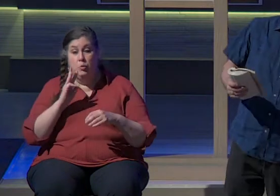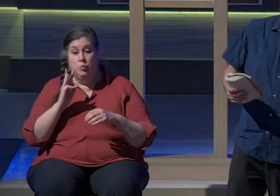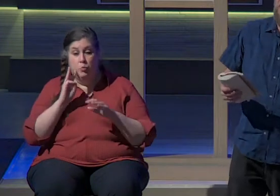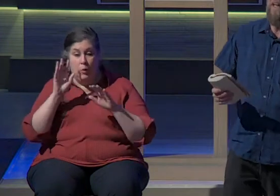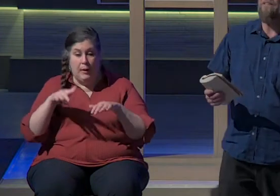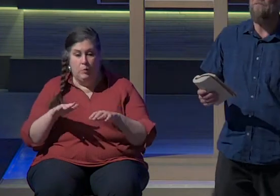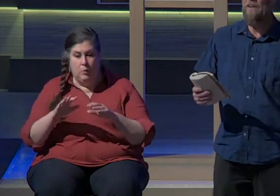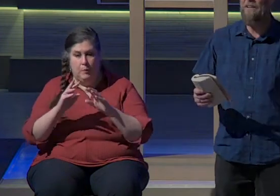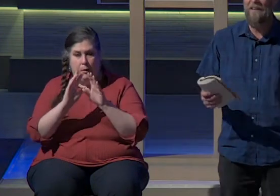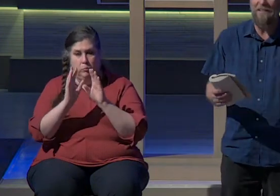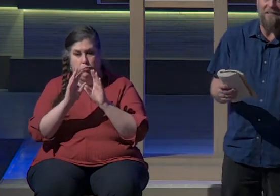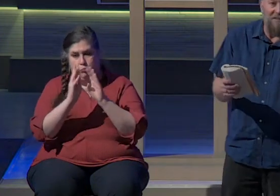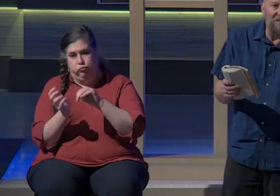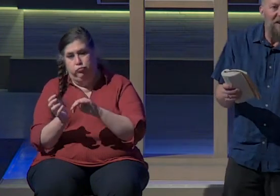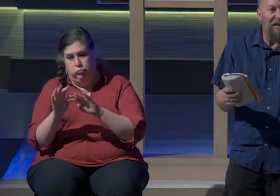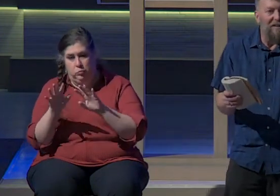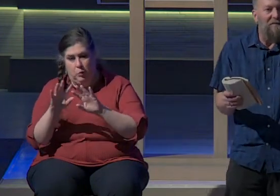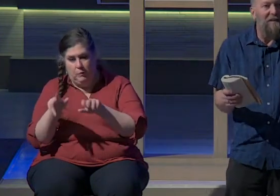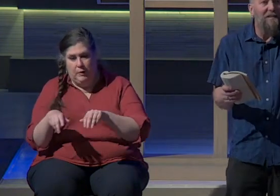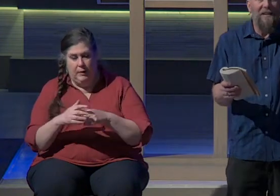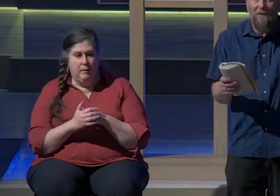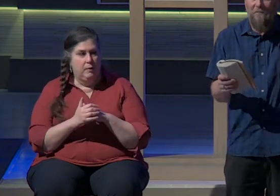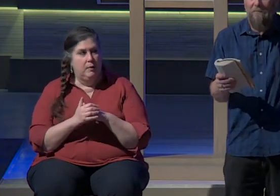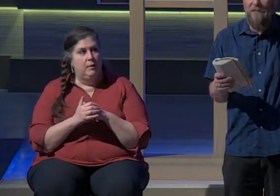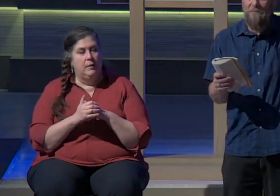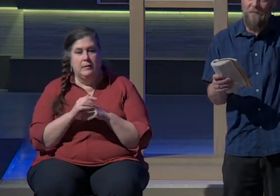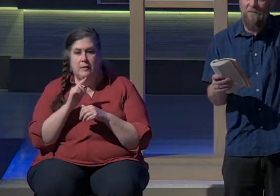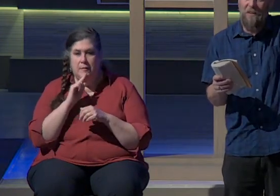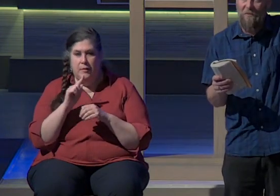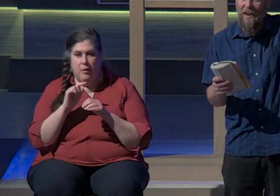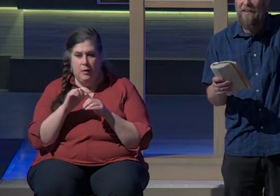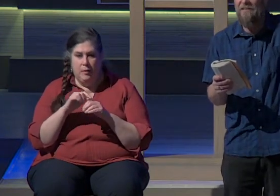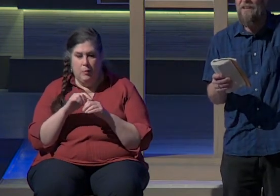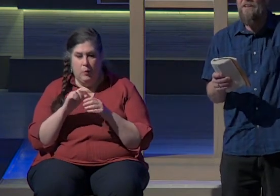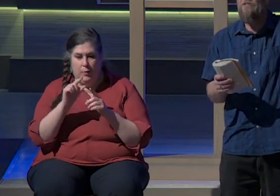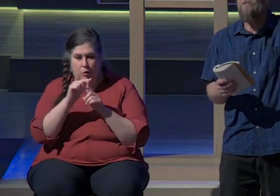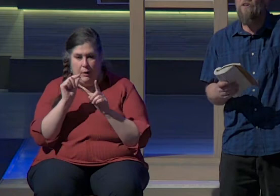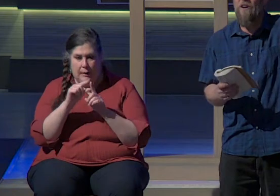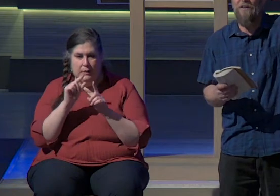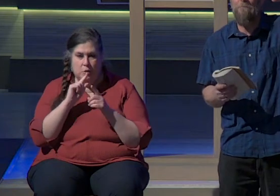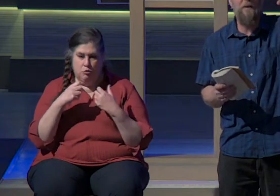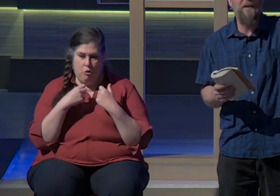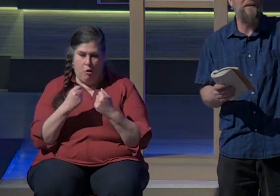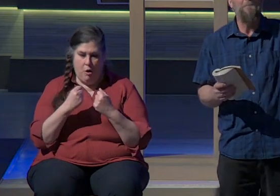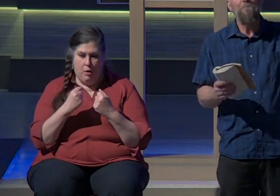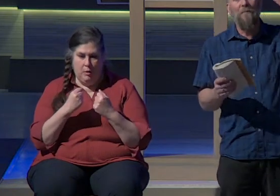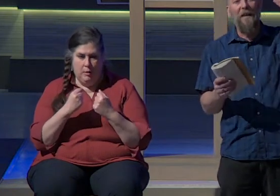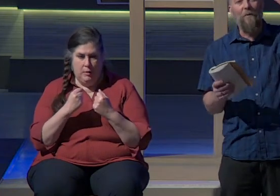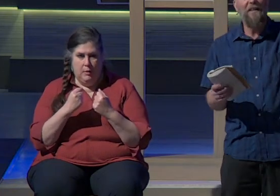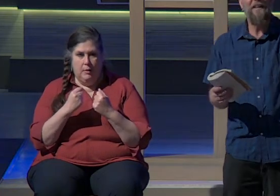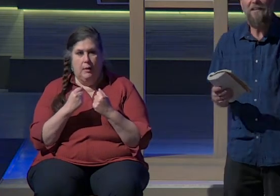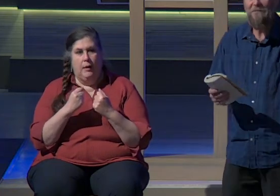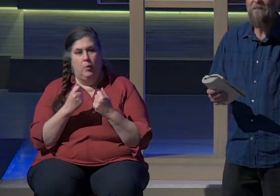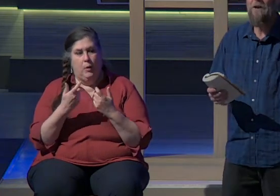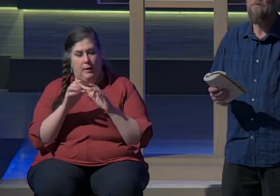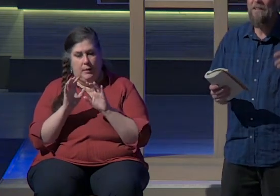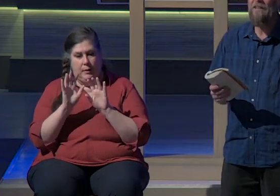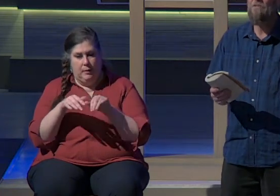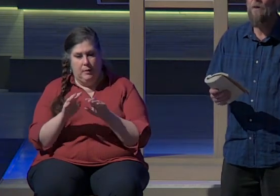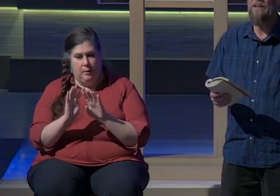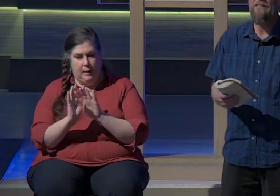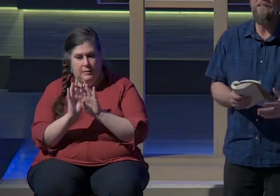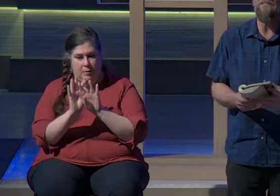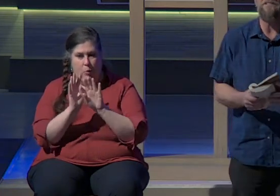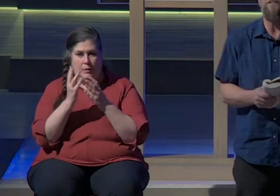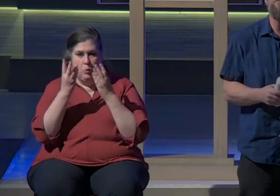wheat flat, right? It as a stalk, it's very thin and flimsy, especially when the grain is strong and big. And when it lays flat but then